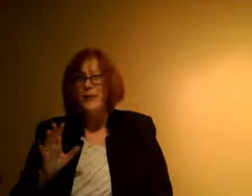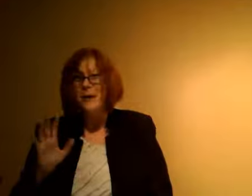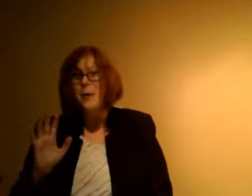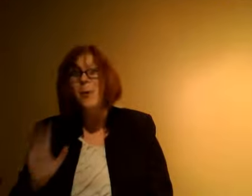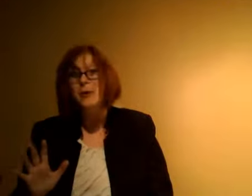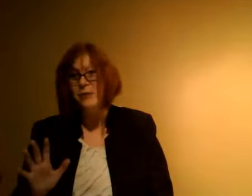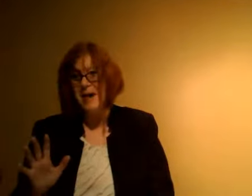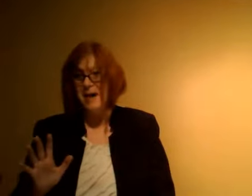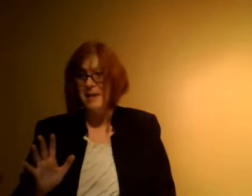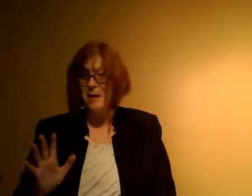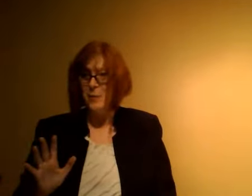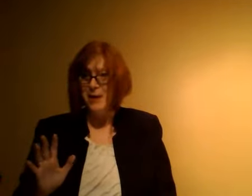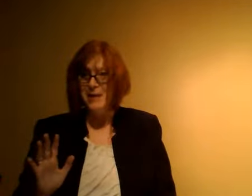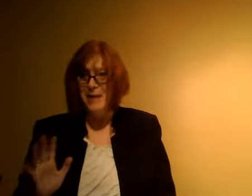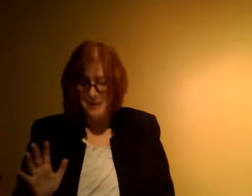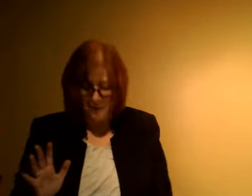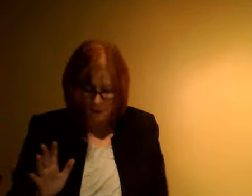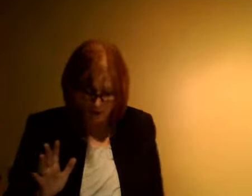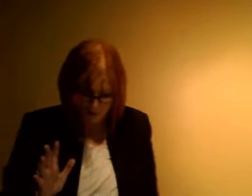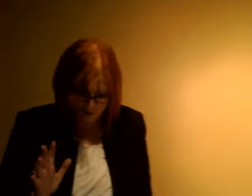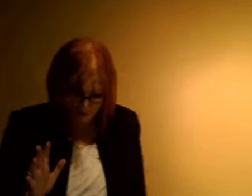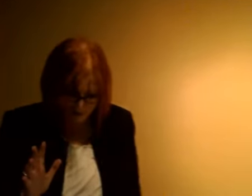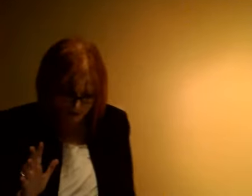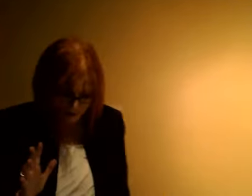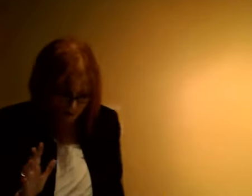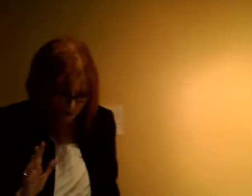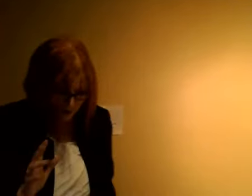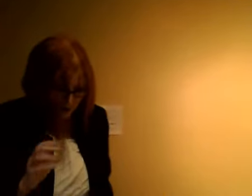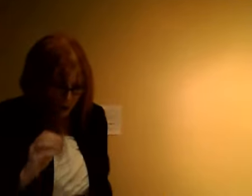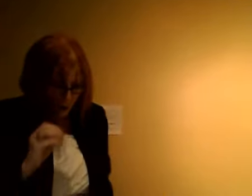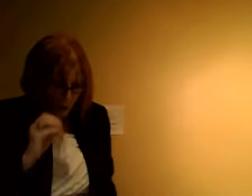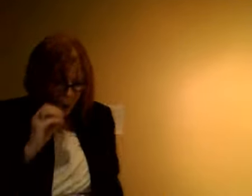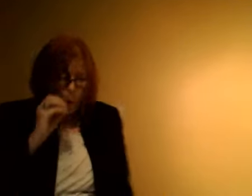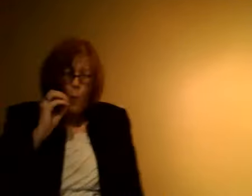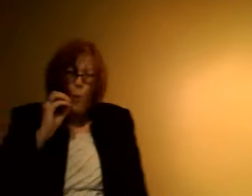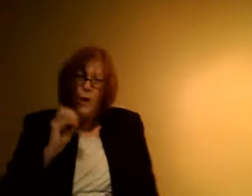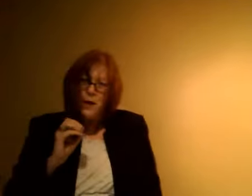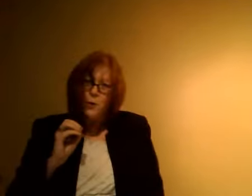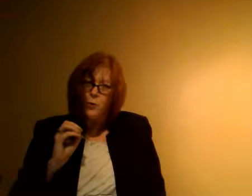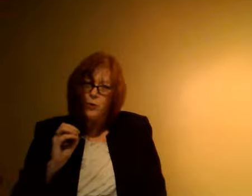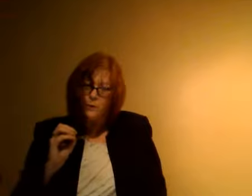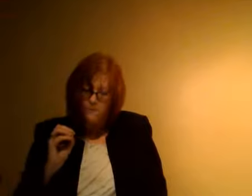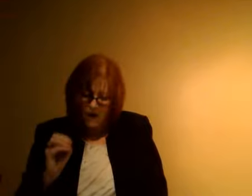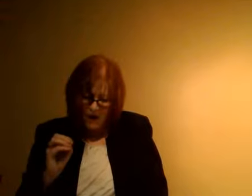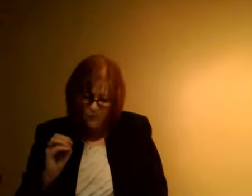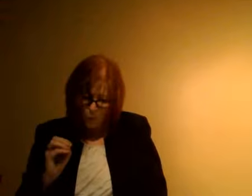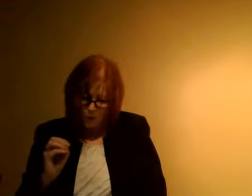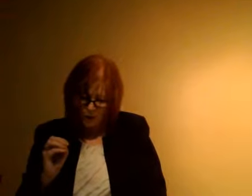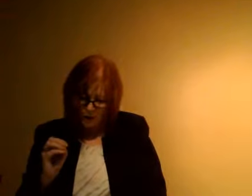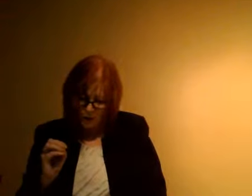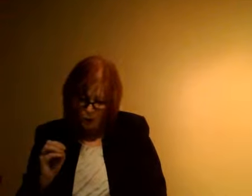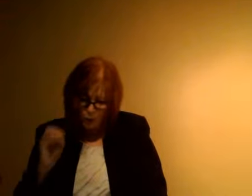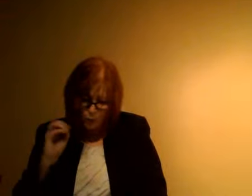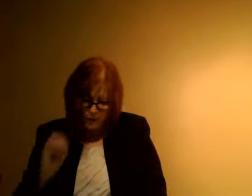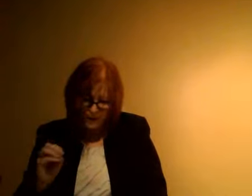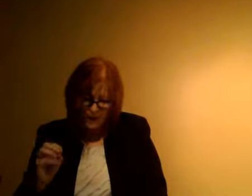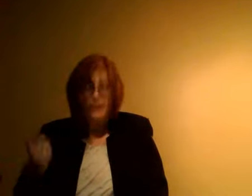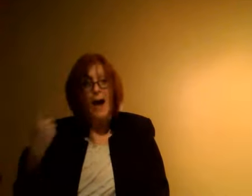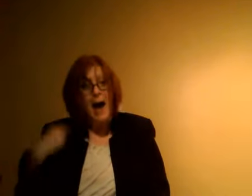they always react that way in that situation. We use the 5 whys to examine